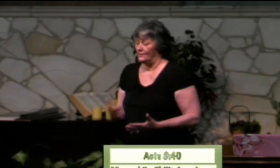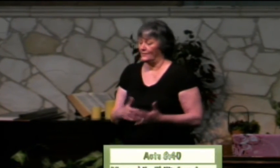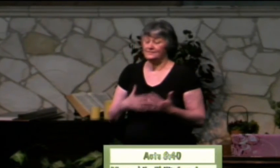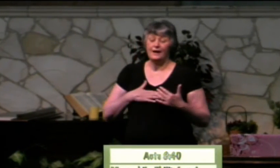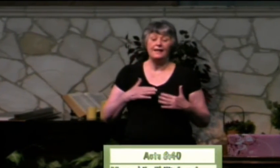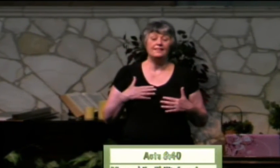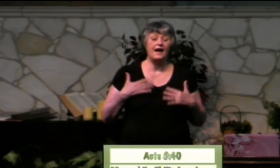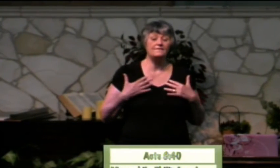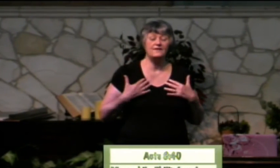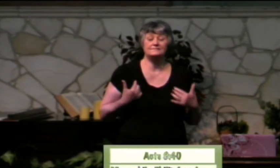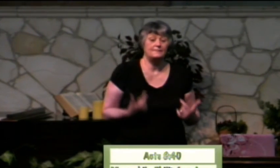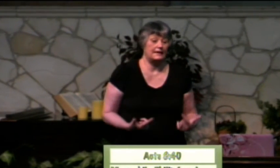What's my life has been?